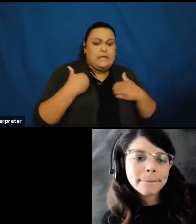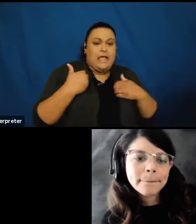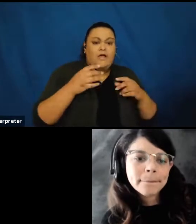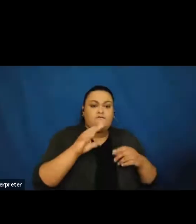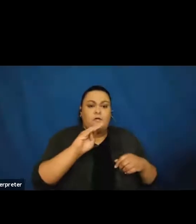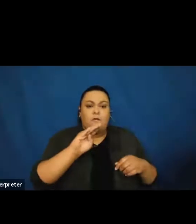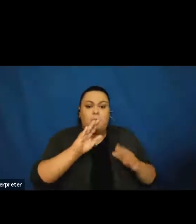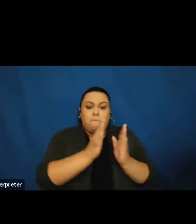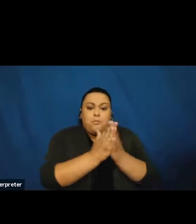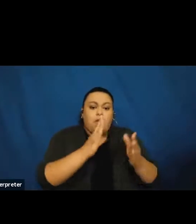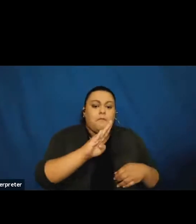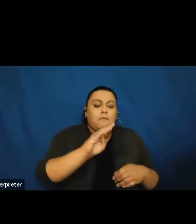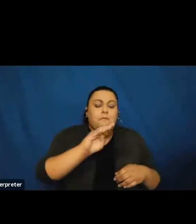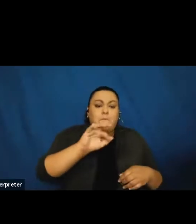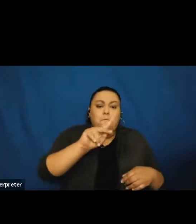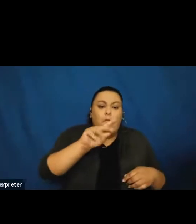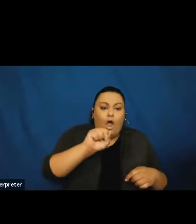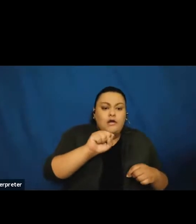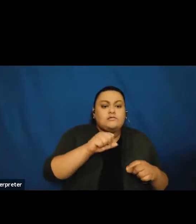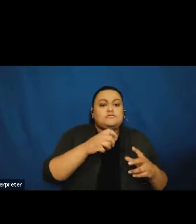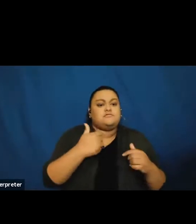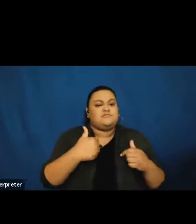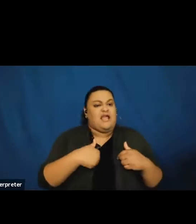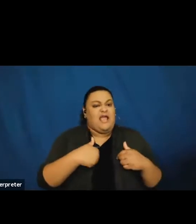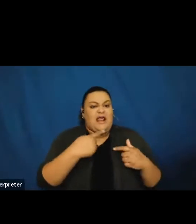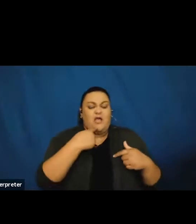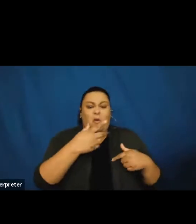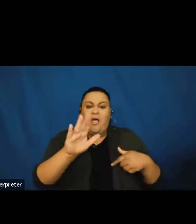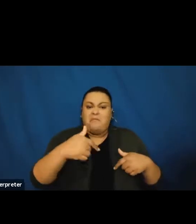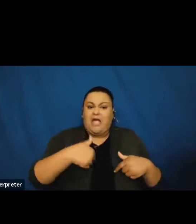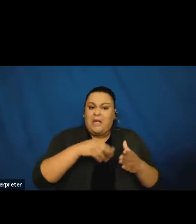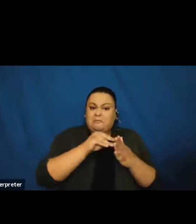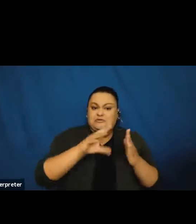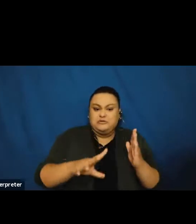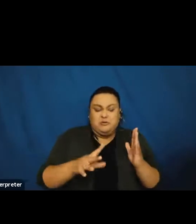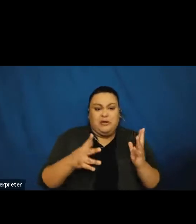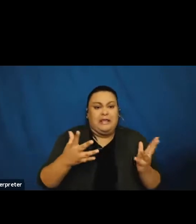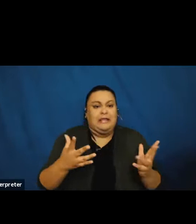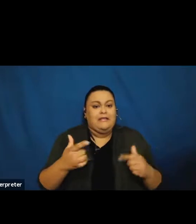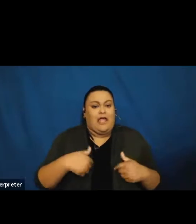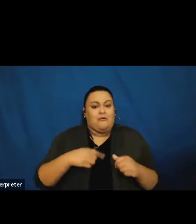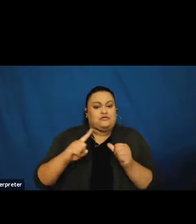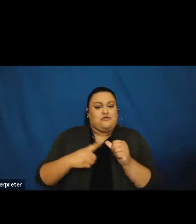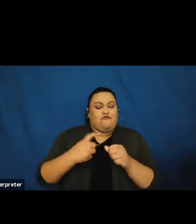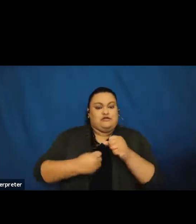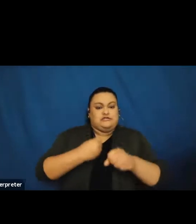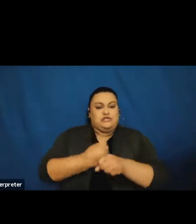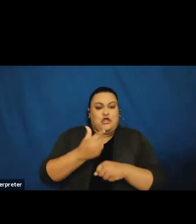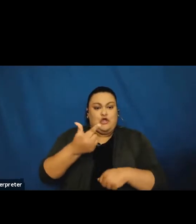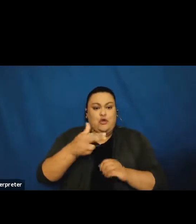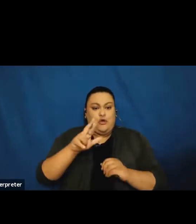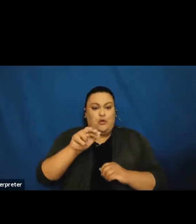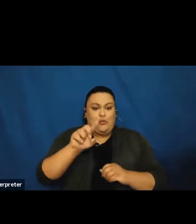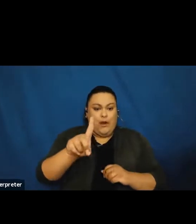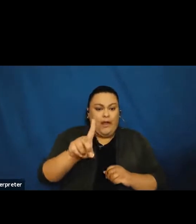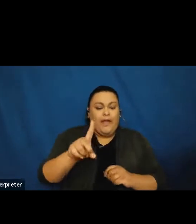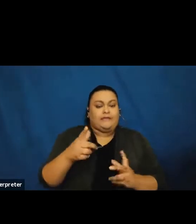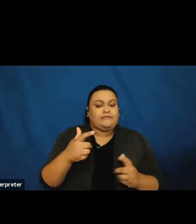minute, I'm a student, at that time I was a first-year graduate student. I'm studying this subject